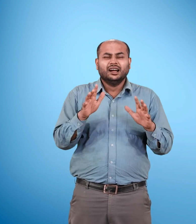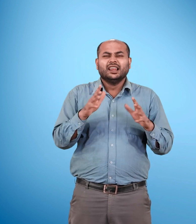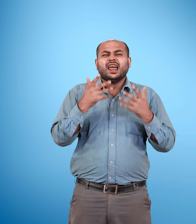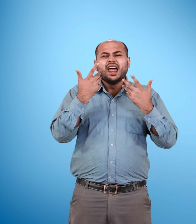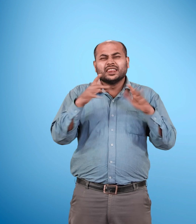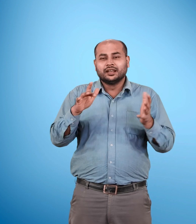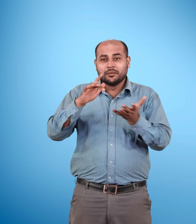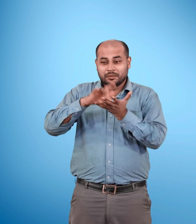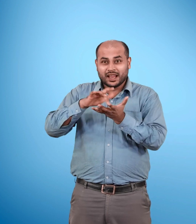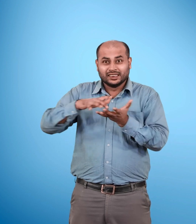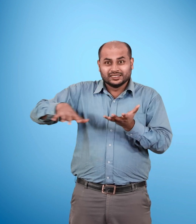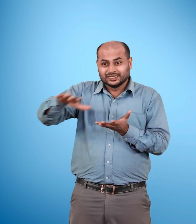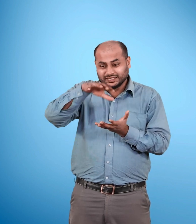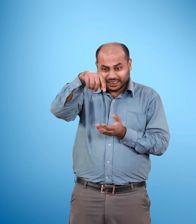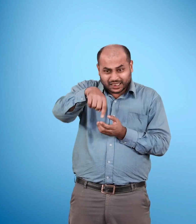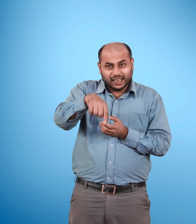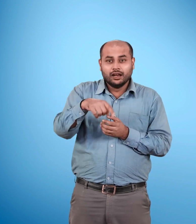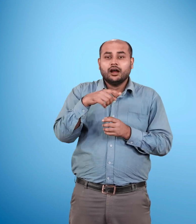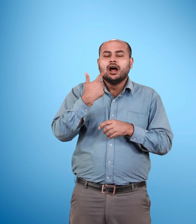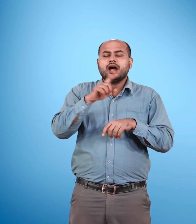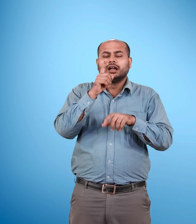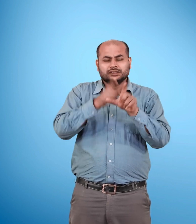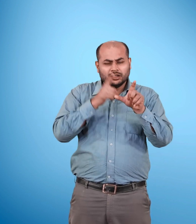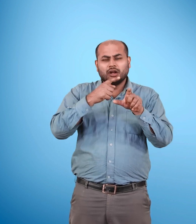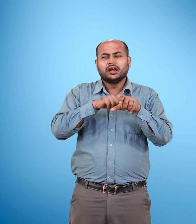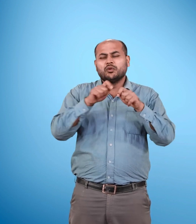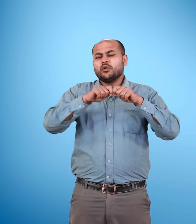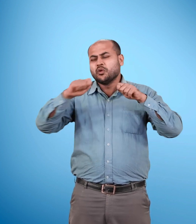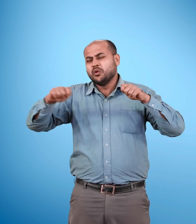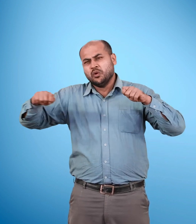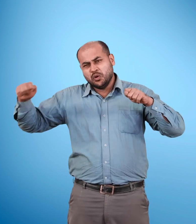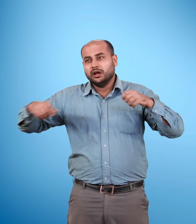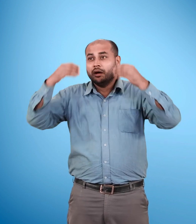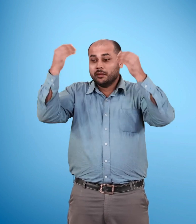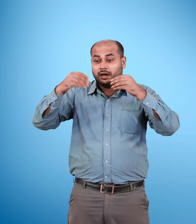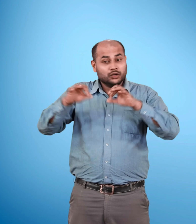happen if it does not rain in a region for a year or more?